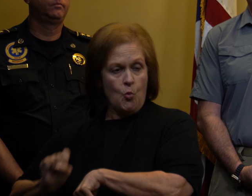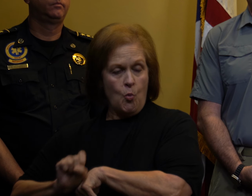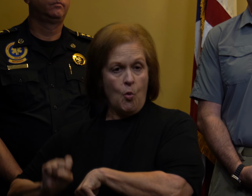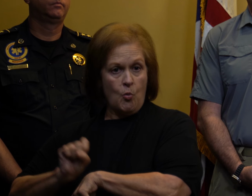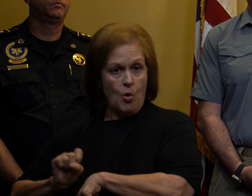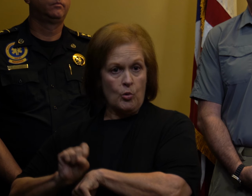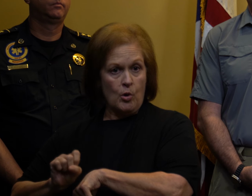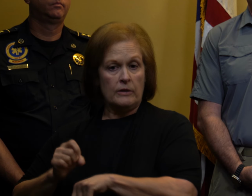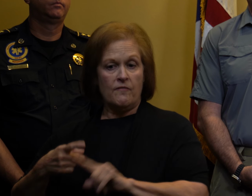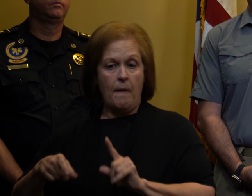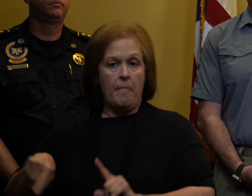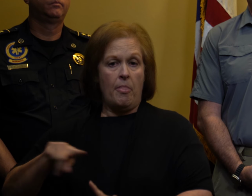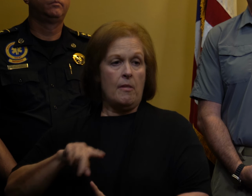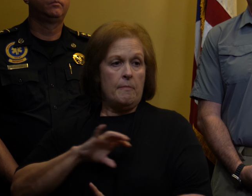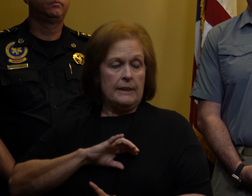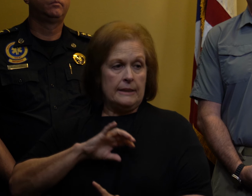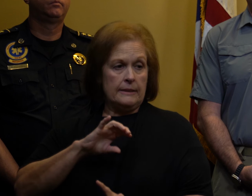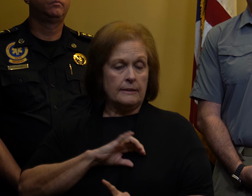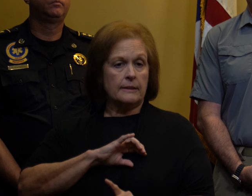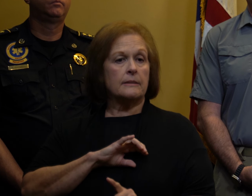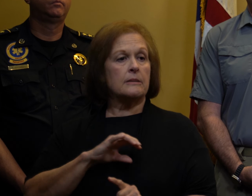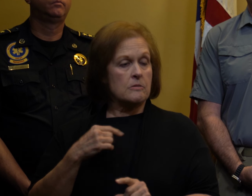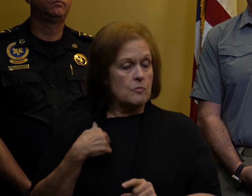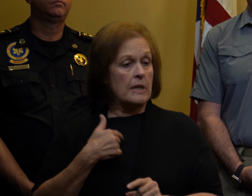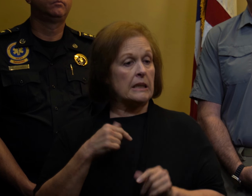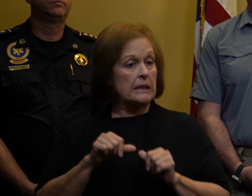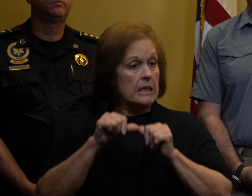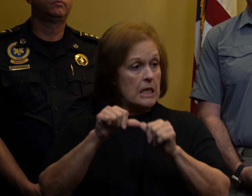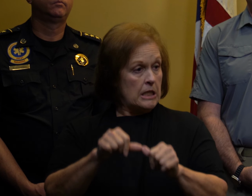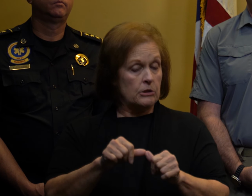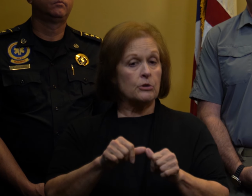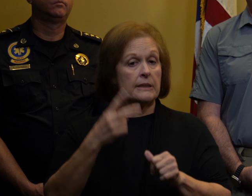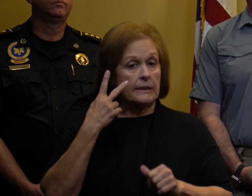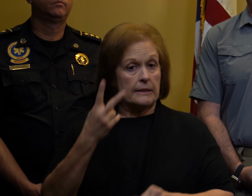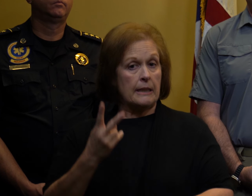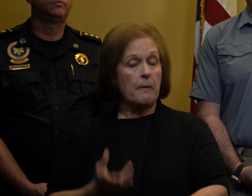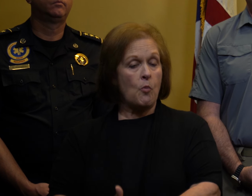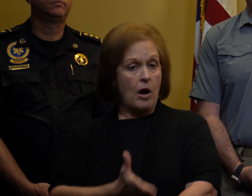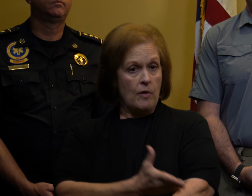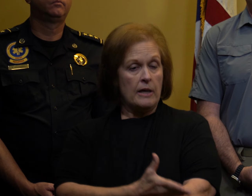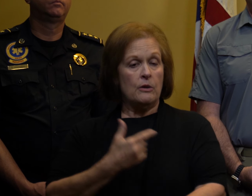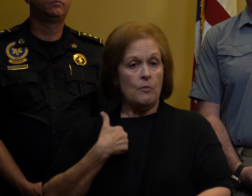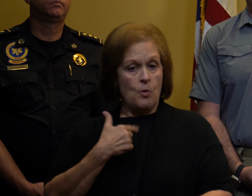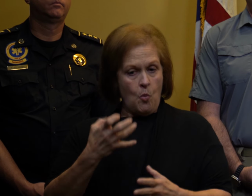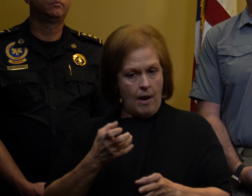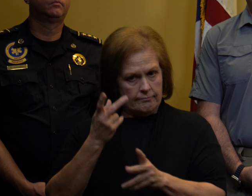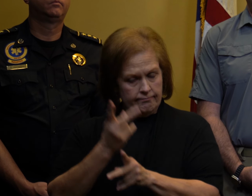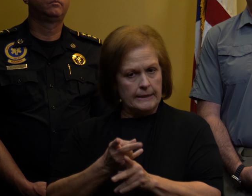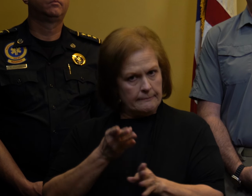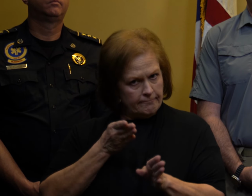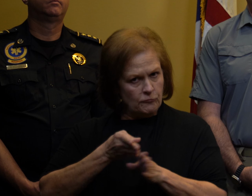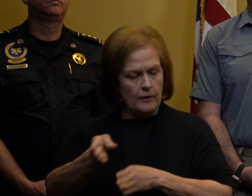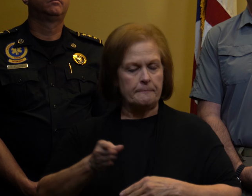of the New Orleans Police Department just continue to show progress, and we want to continue on that path.